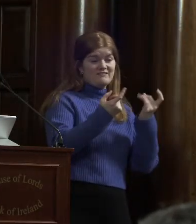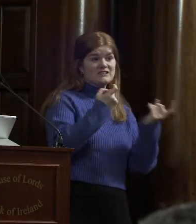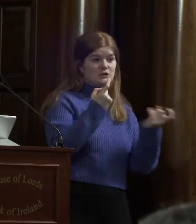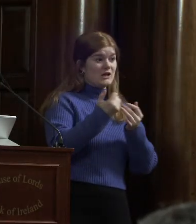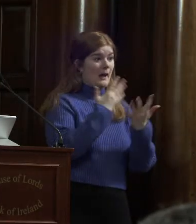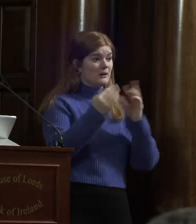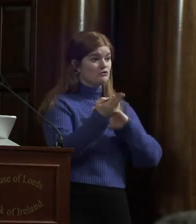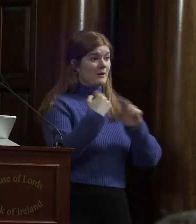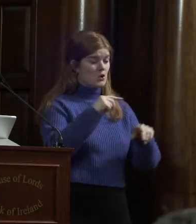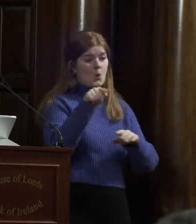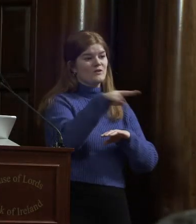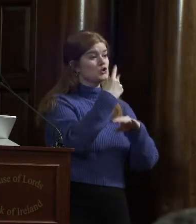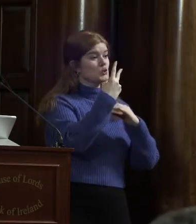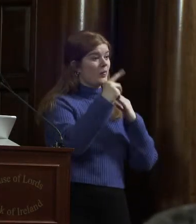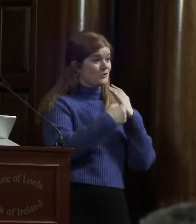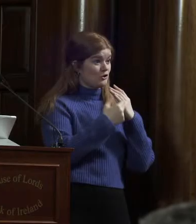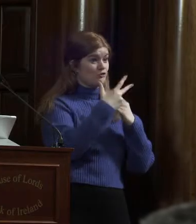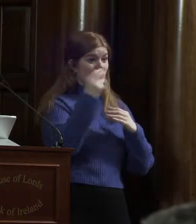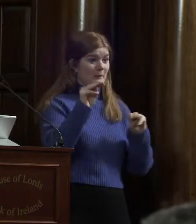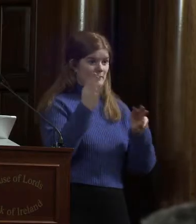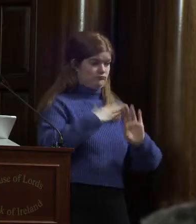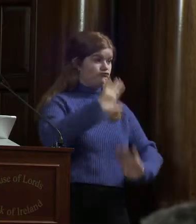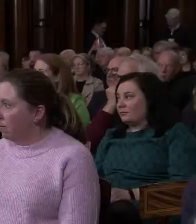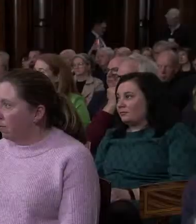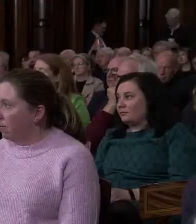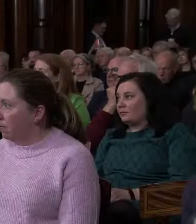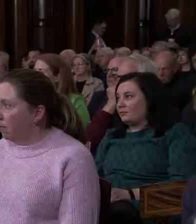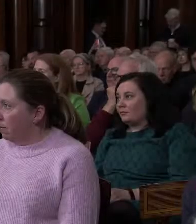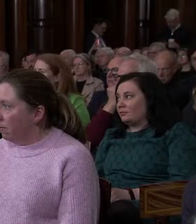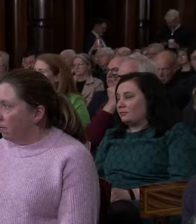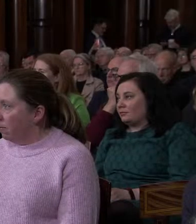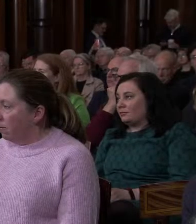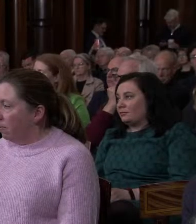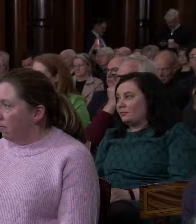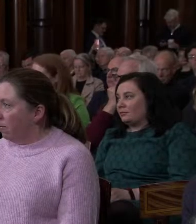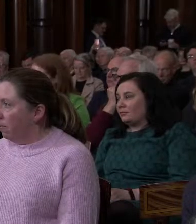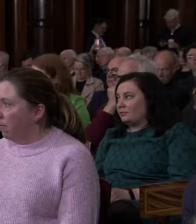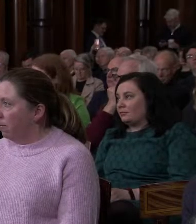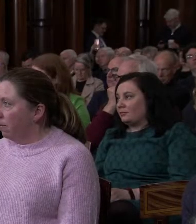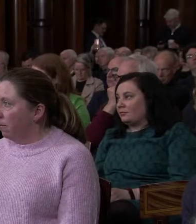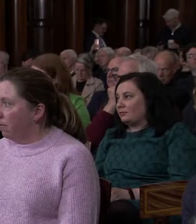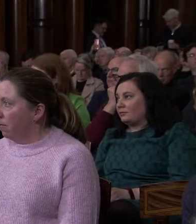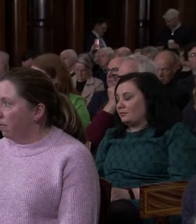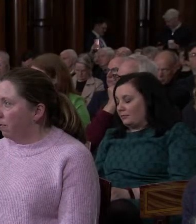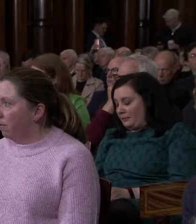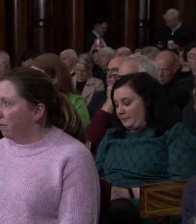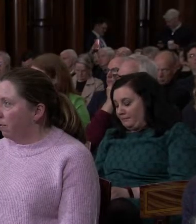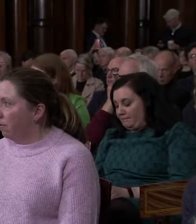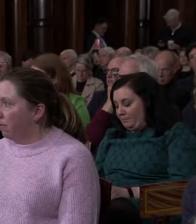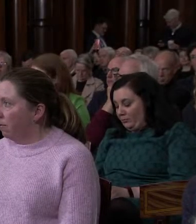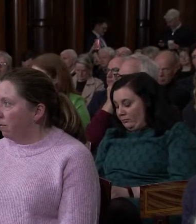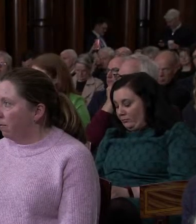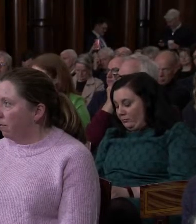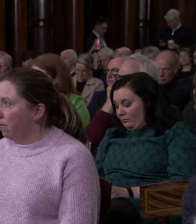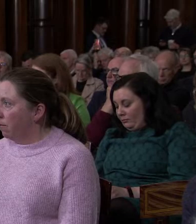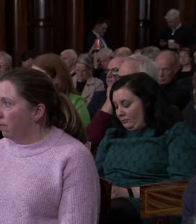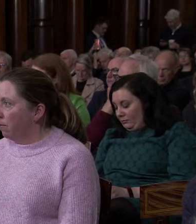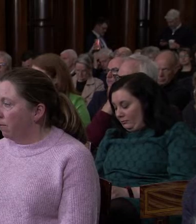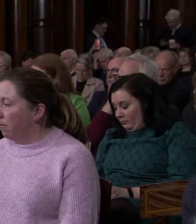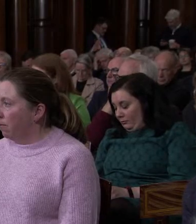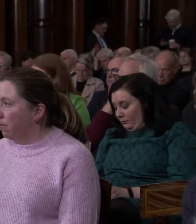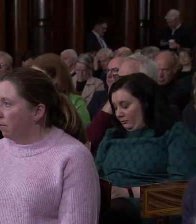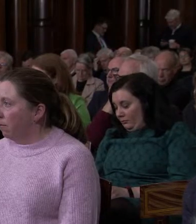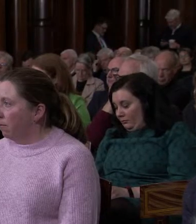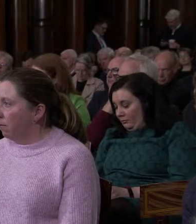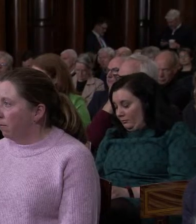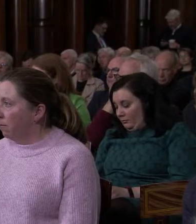went out, over 2,300 people put up their hand and said, yes, I am willing to put myself forward for this important civic duty. And 99 people